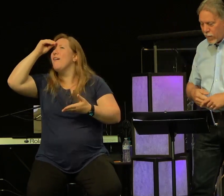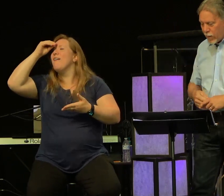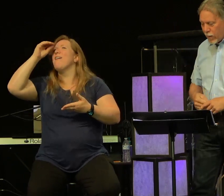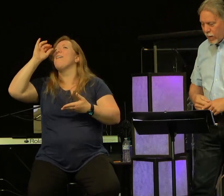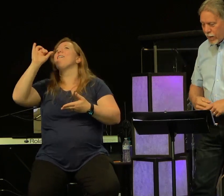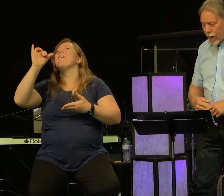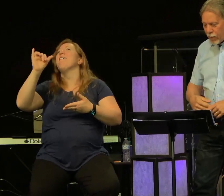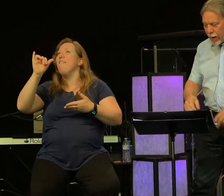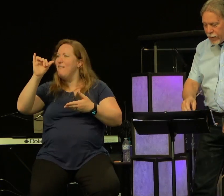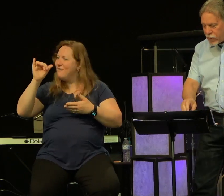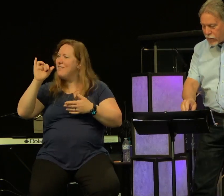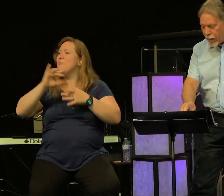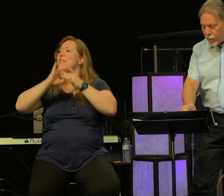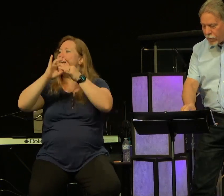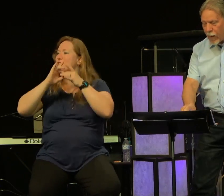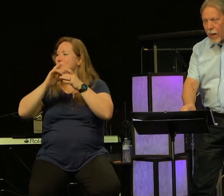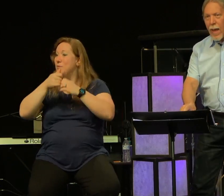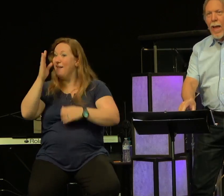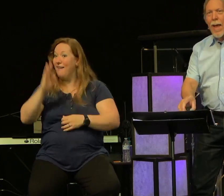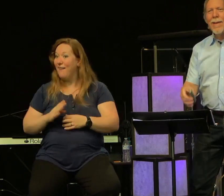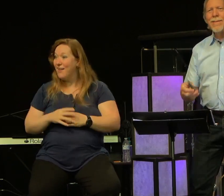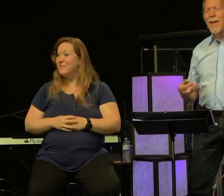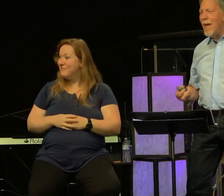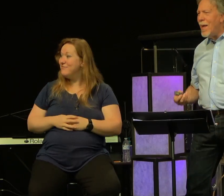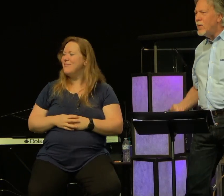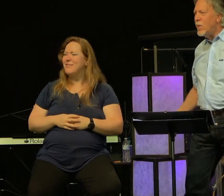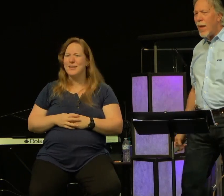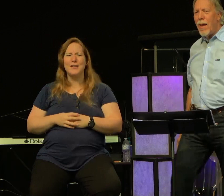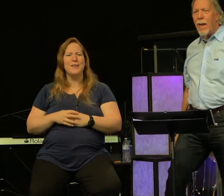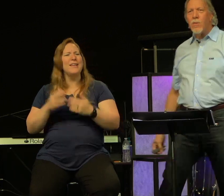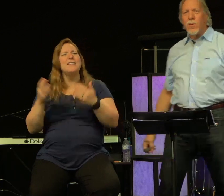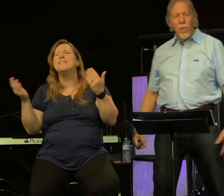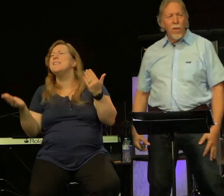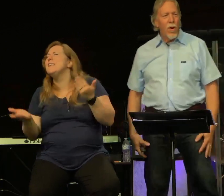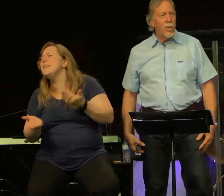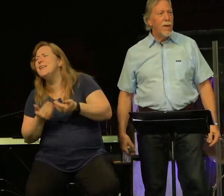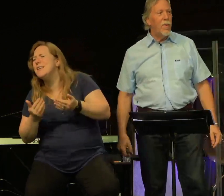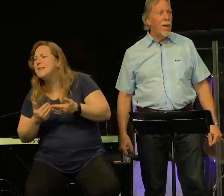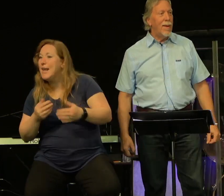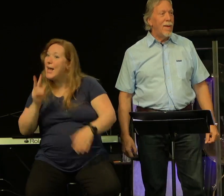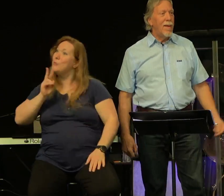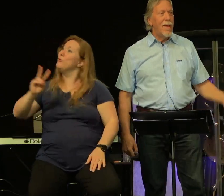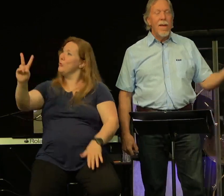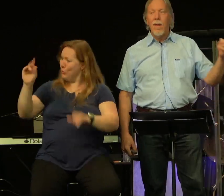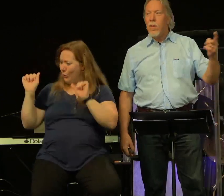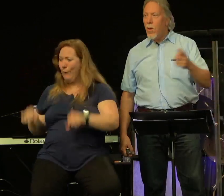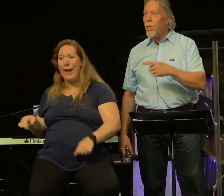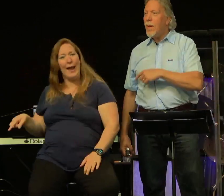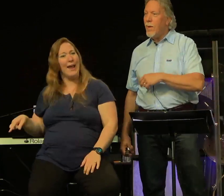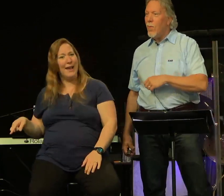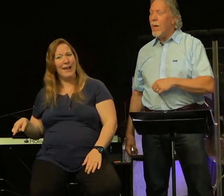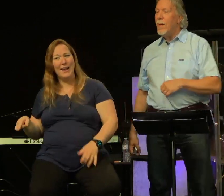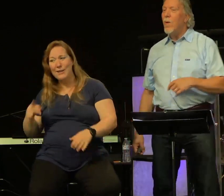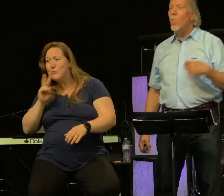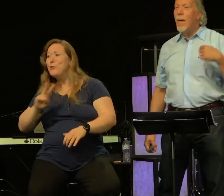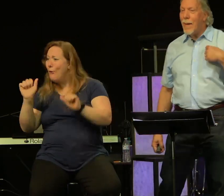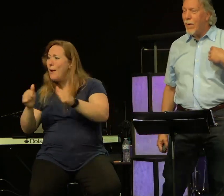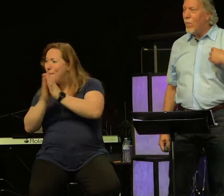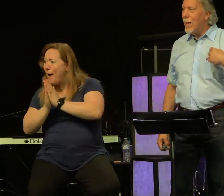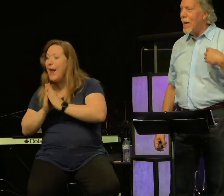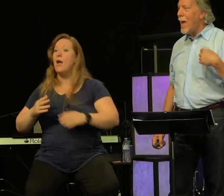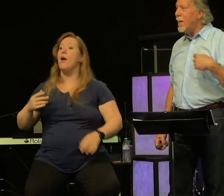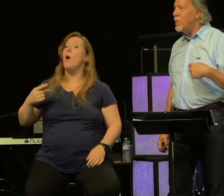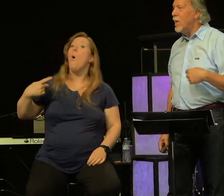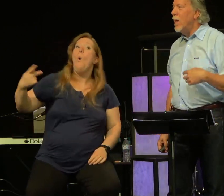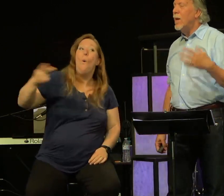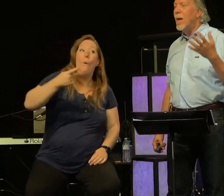develop that relationship. It's an easy thing. A 2-year-old can do it. Amen. You can do it. We can do